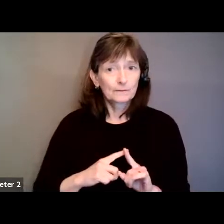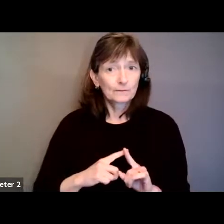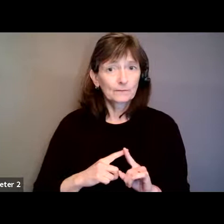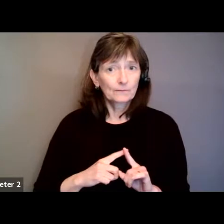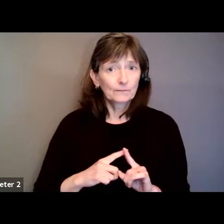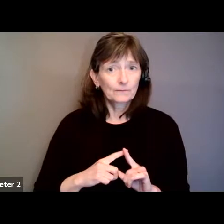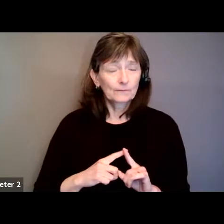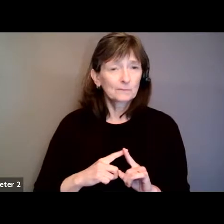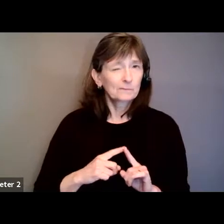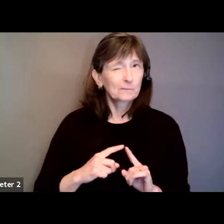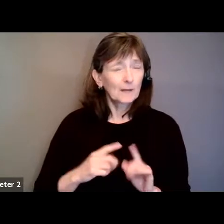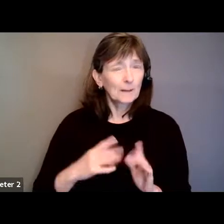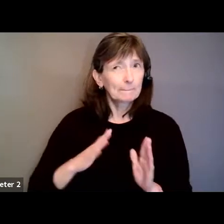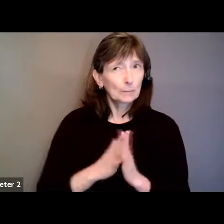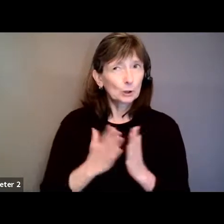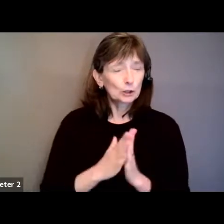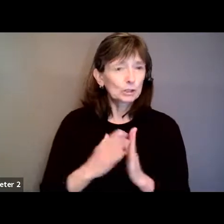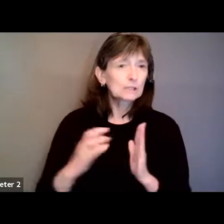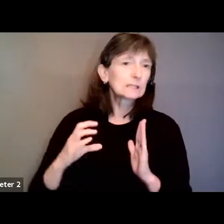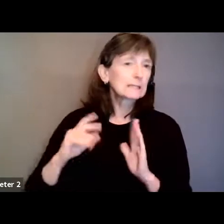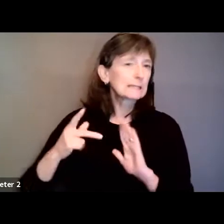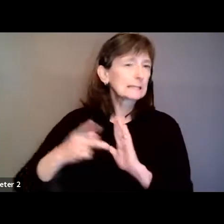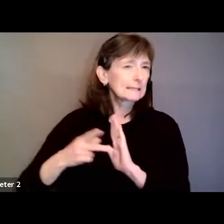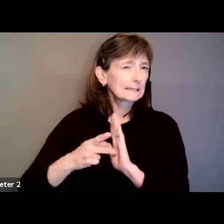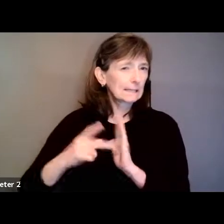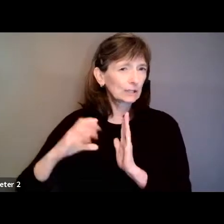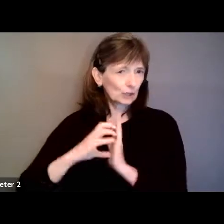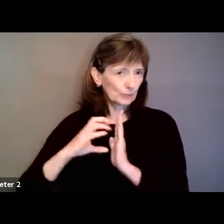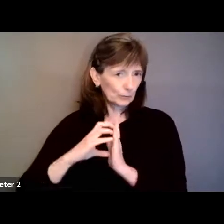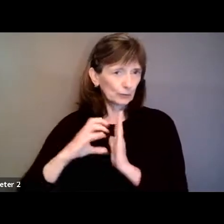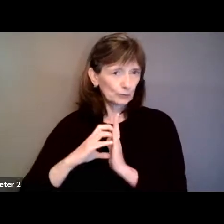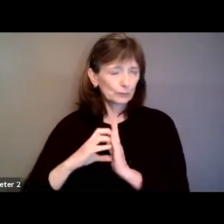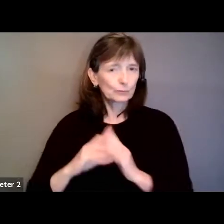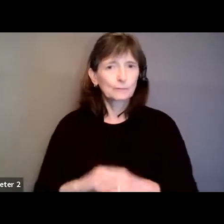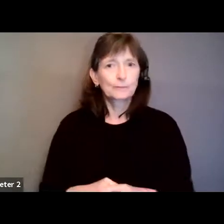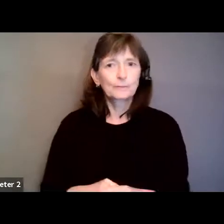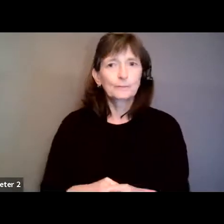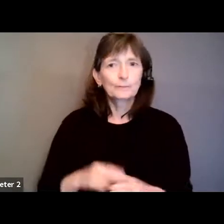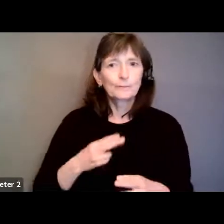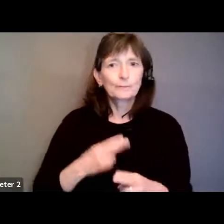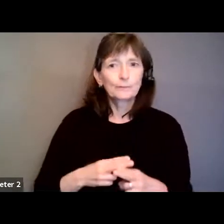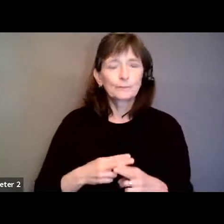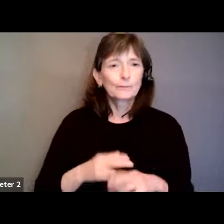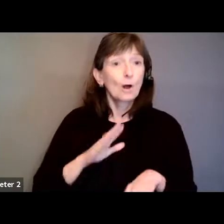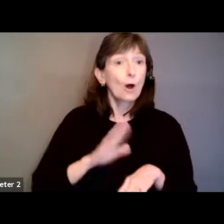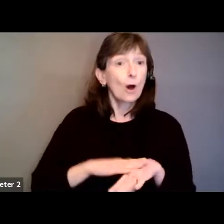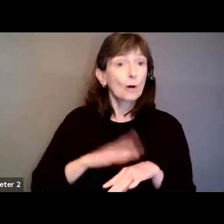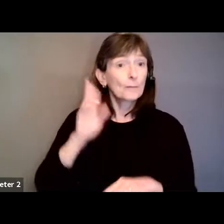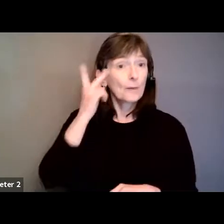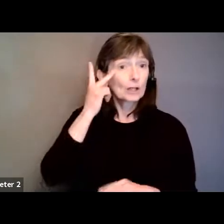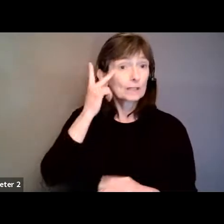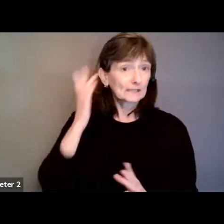the second chapter of the book. I think so. It's the second chapter called On Politics.